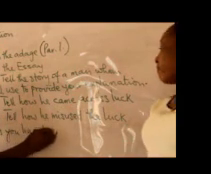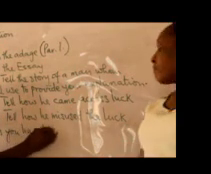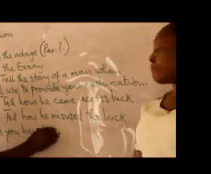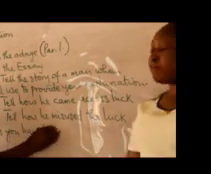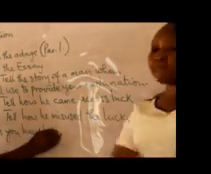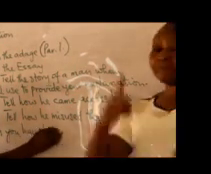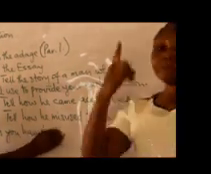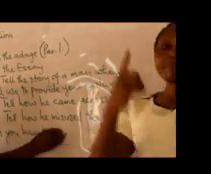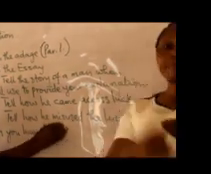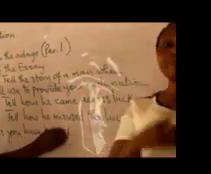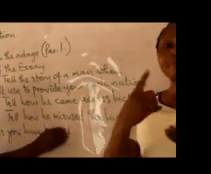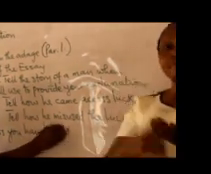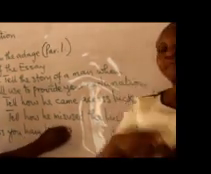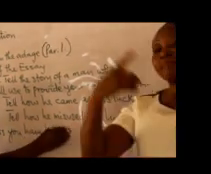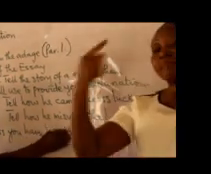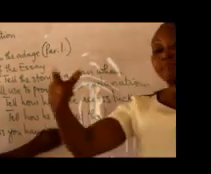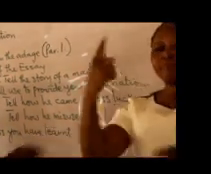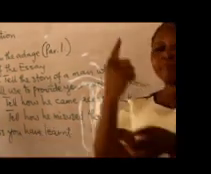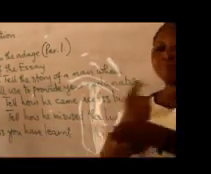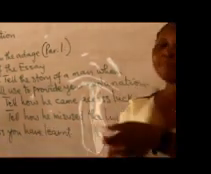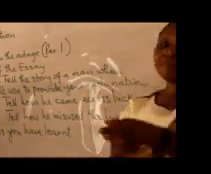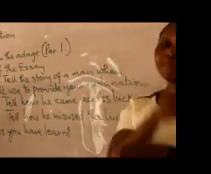learned.